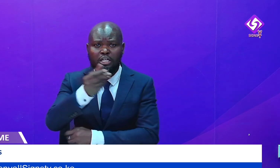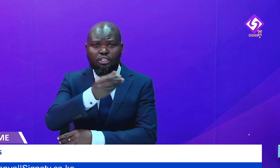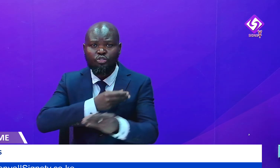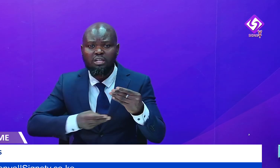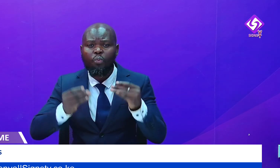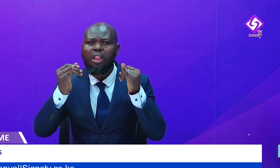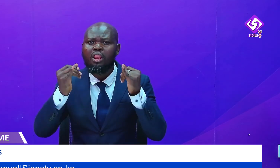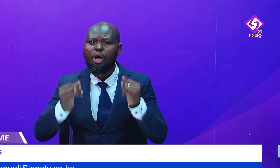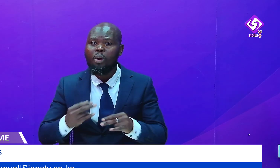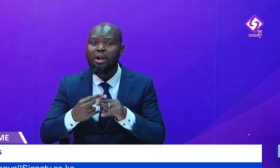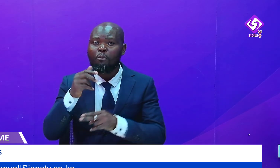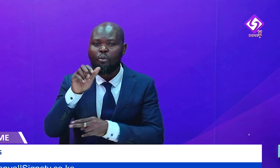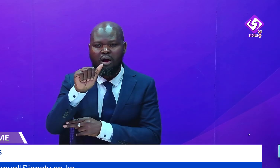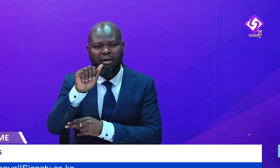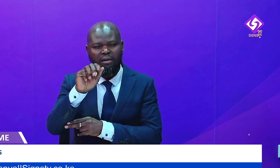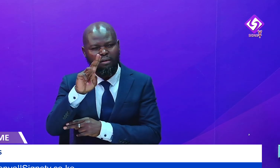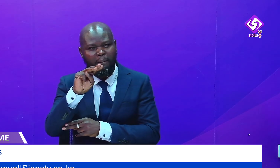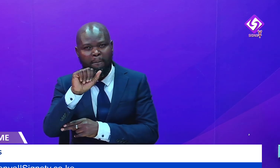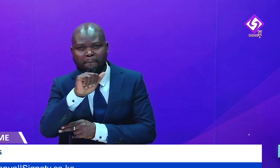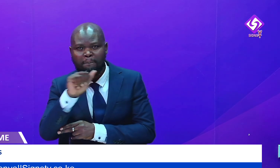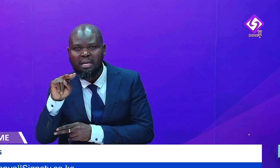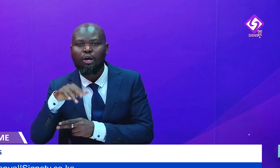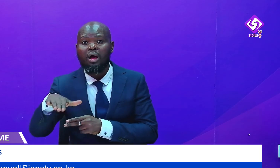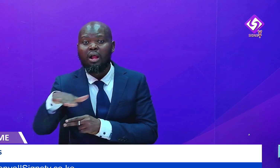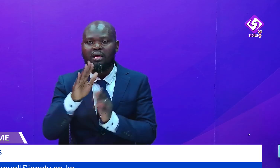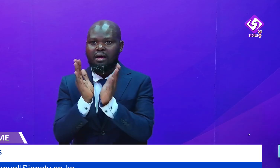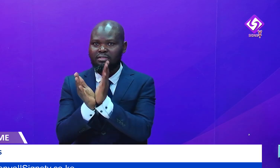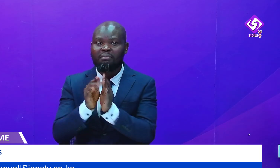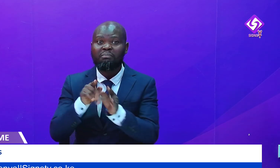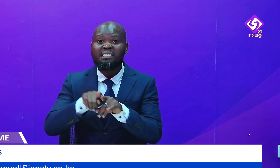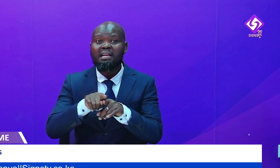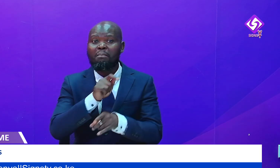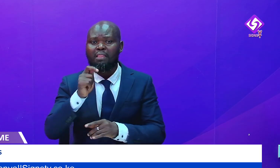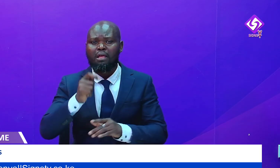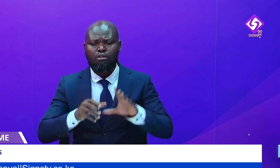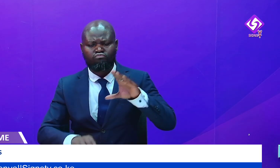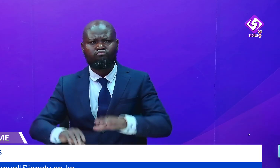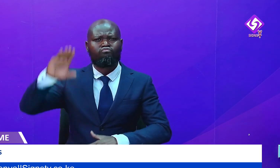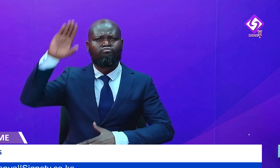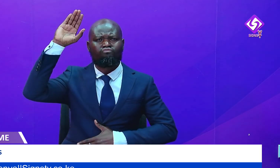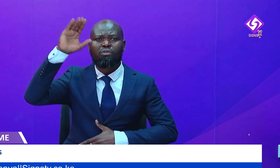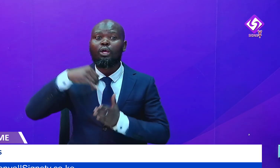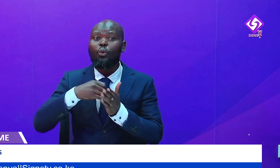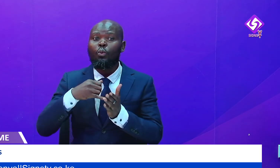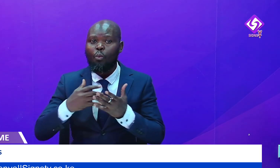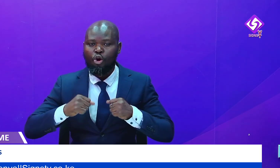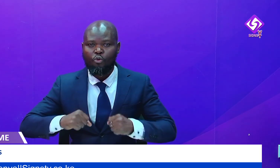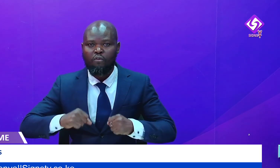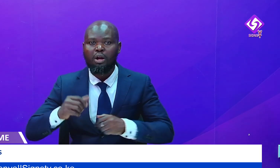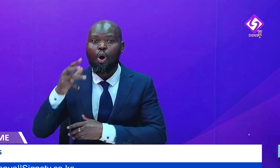marked by full military tradition at the new Amaan Complex Stadium. The oath of office was administered by Zanzibar